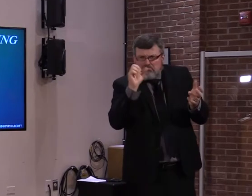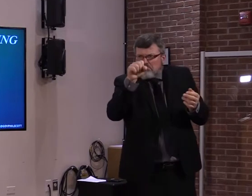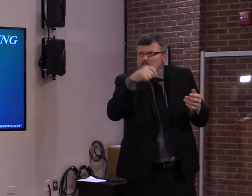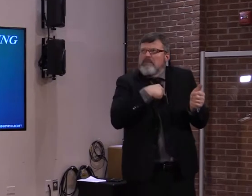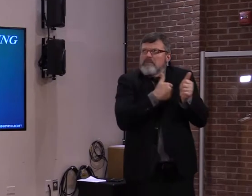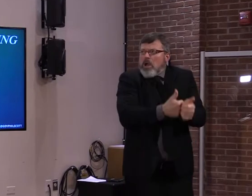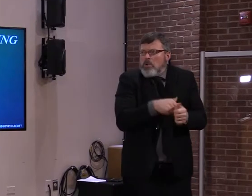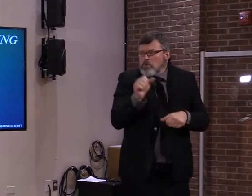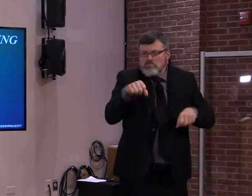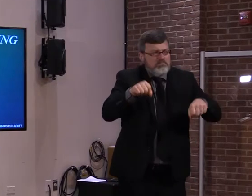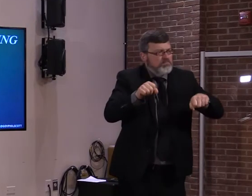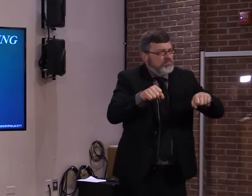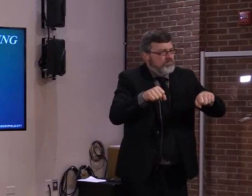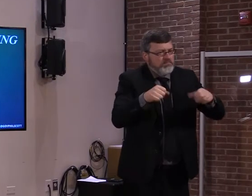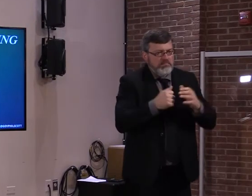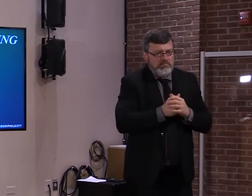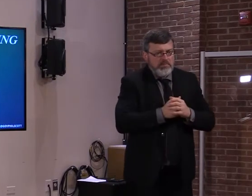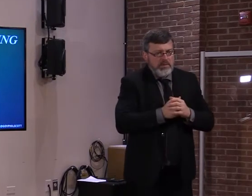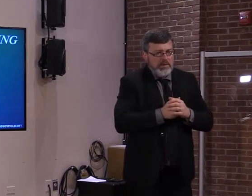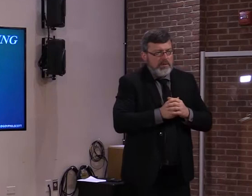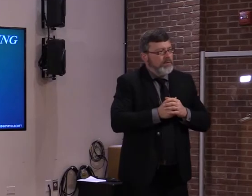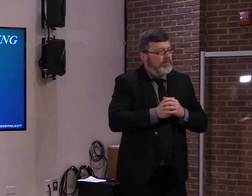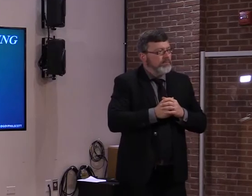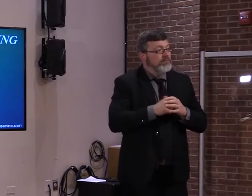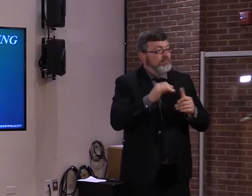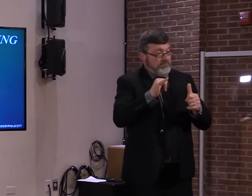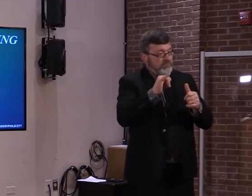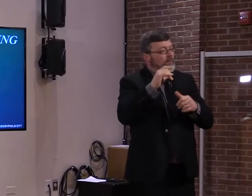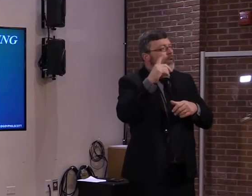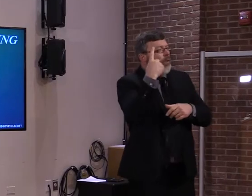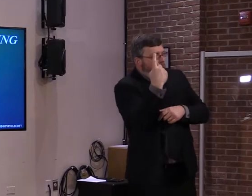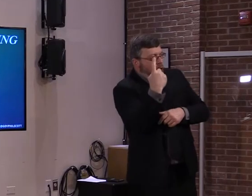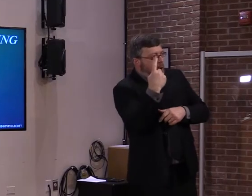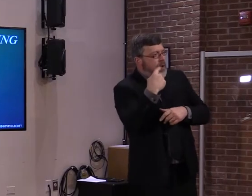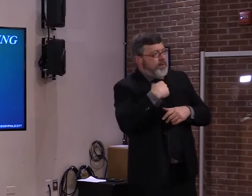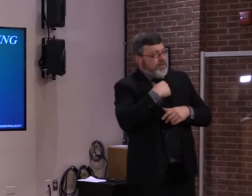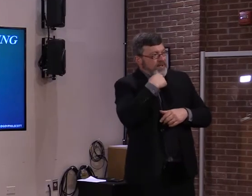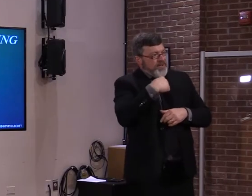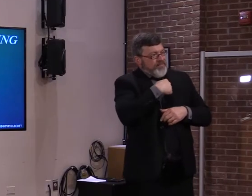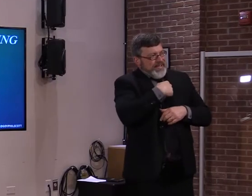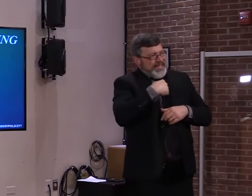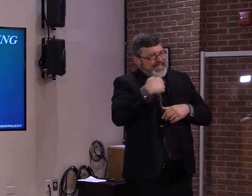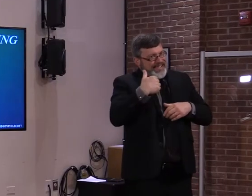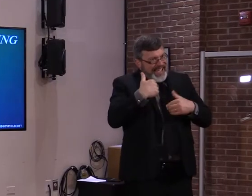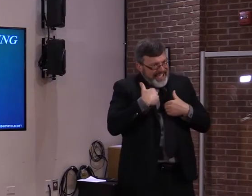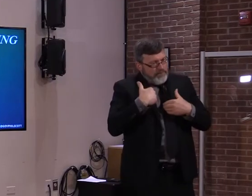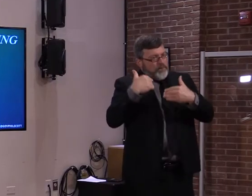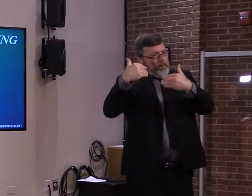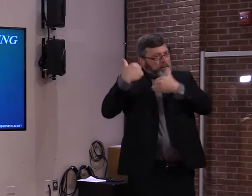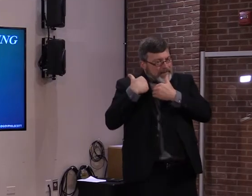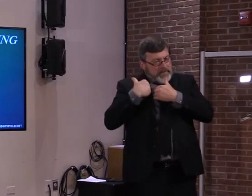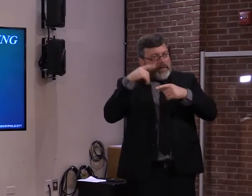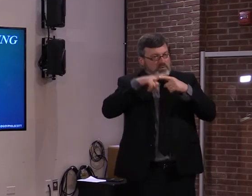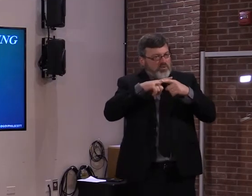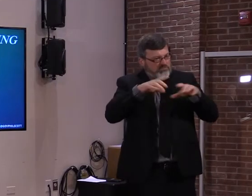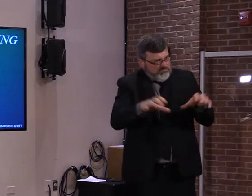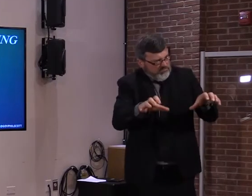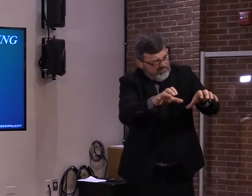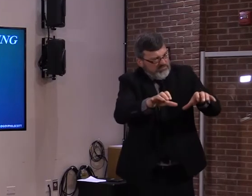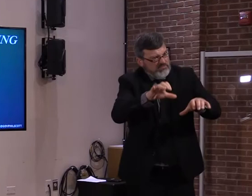we have an obligation to do the hard work. and that is to fix